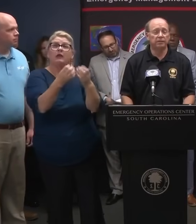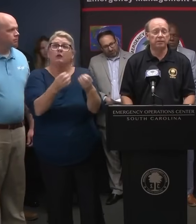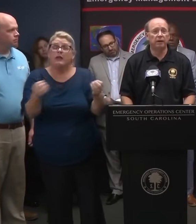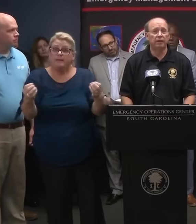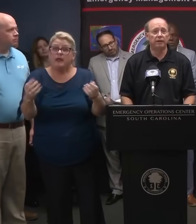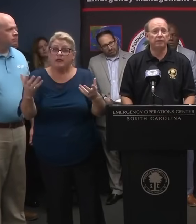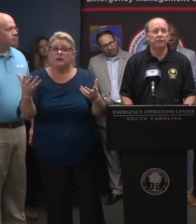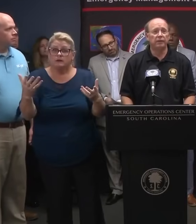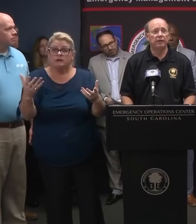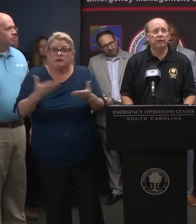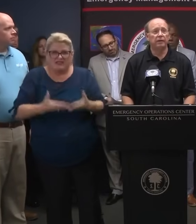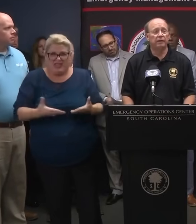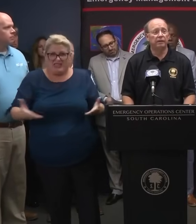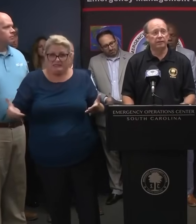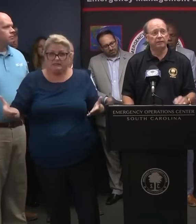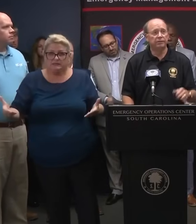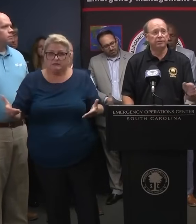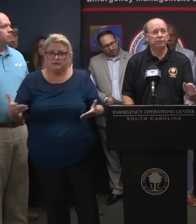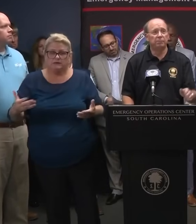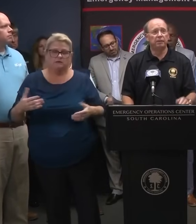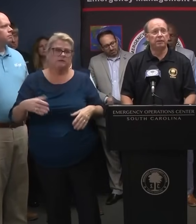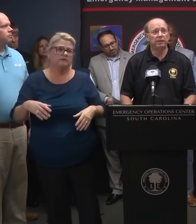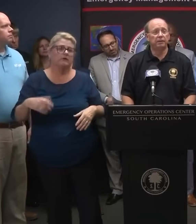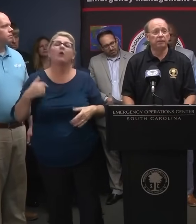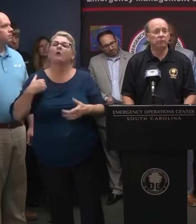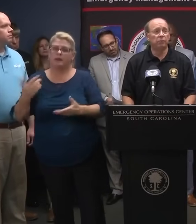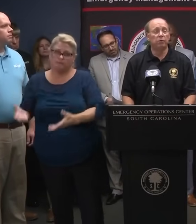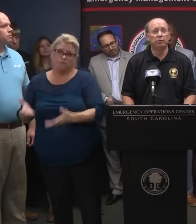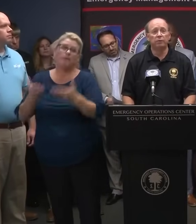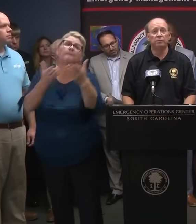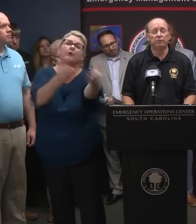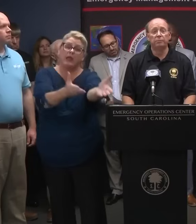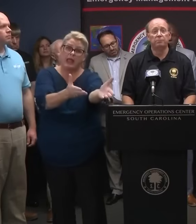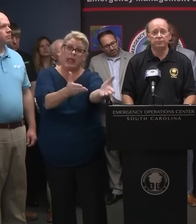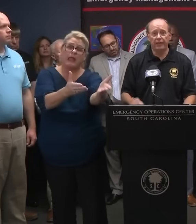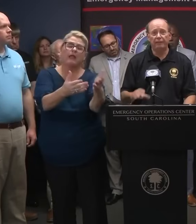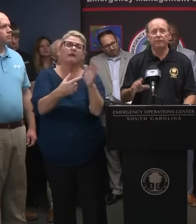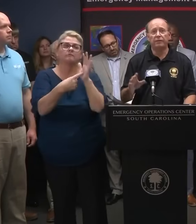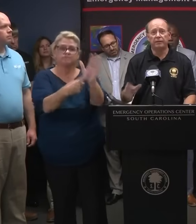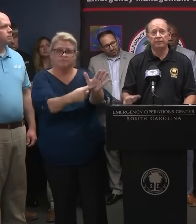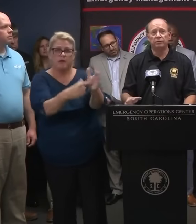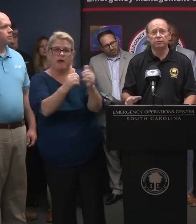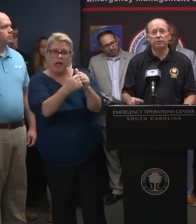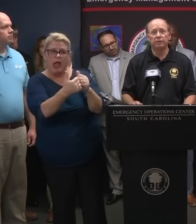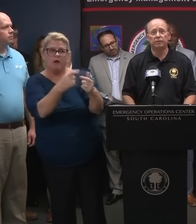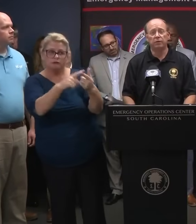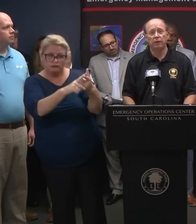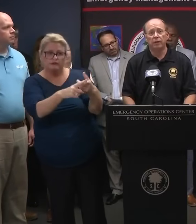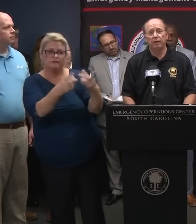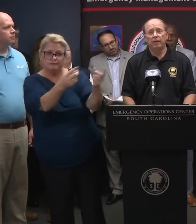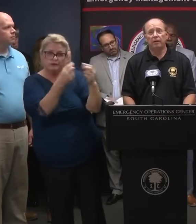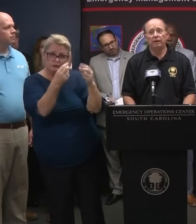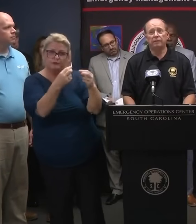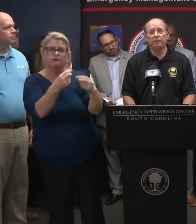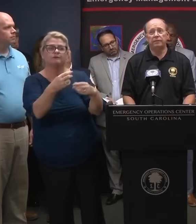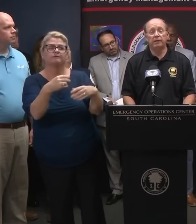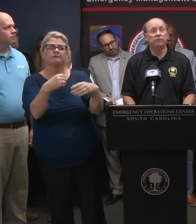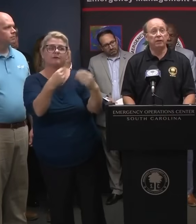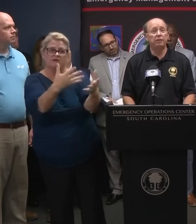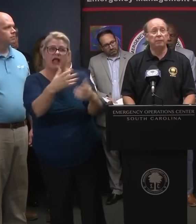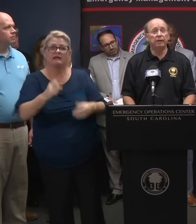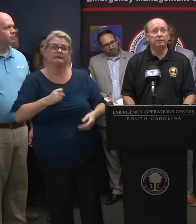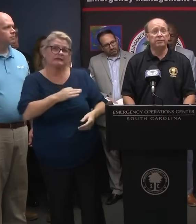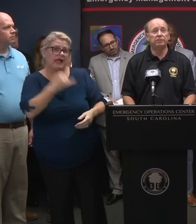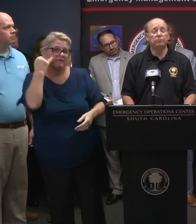this case the commodities, and that's shipped in, and then we work with them in terms of staffing and that sort of thing. So it's kind